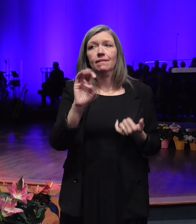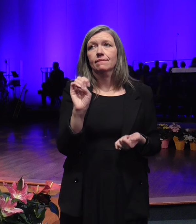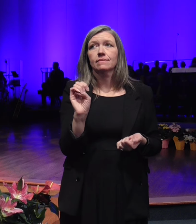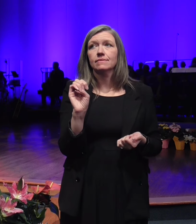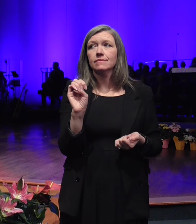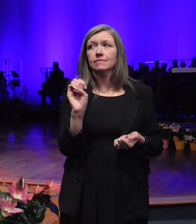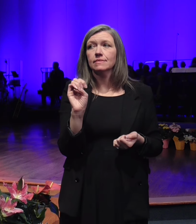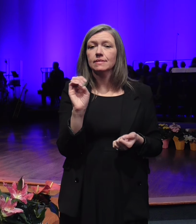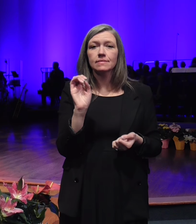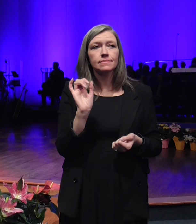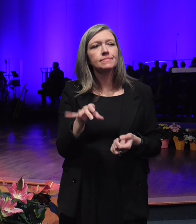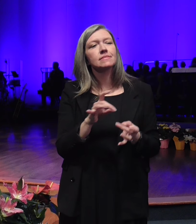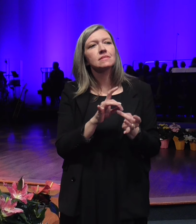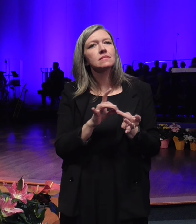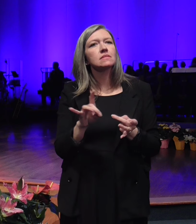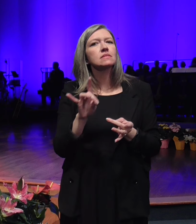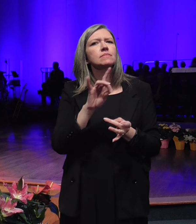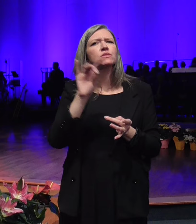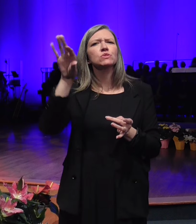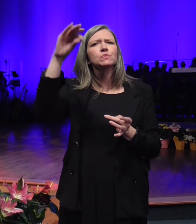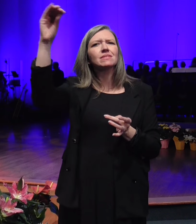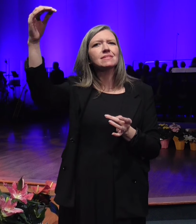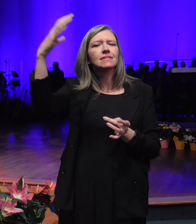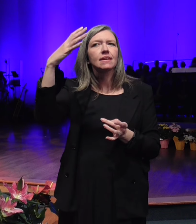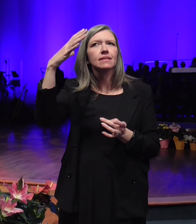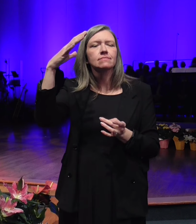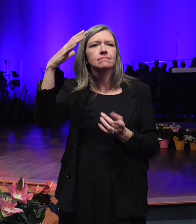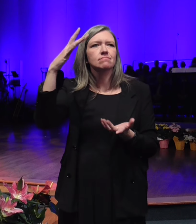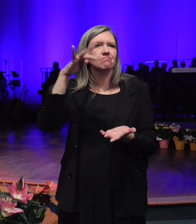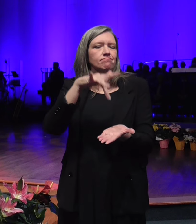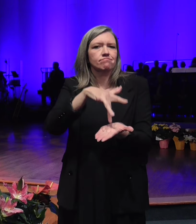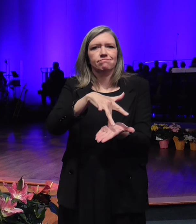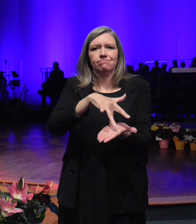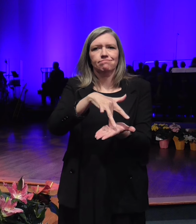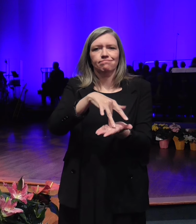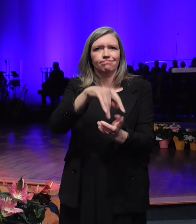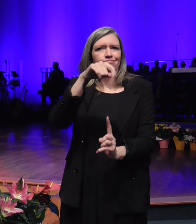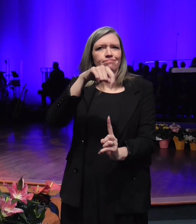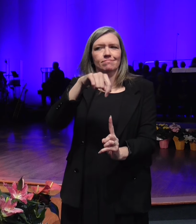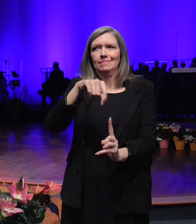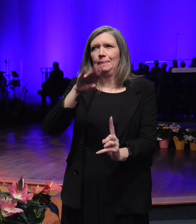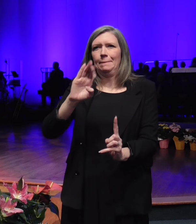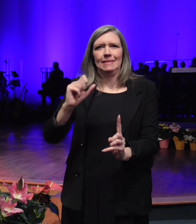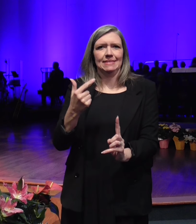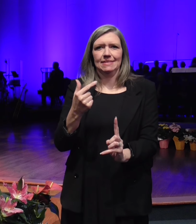that is the spiritual sun at the very center of our being.